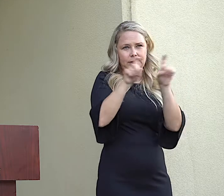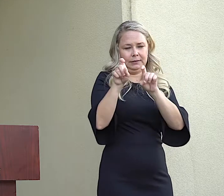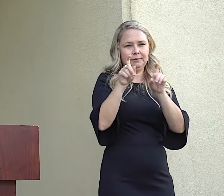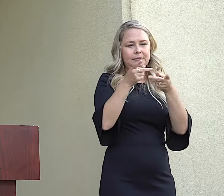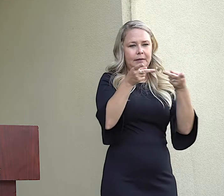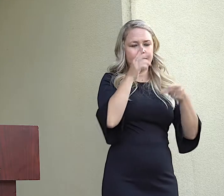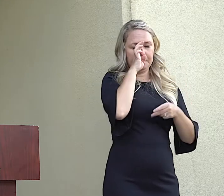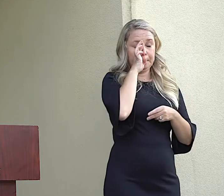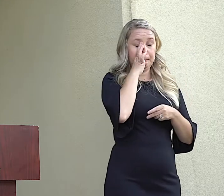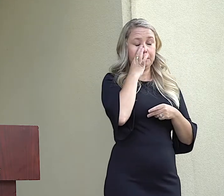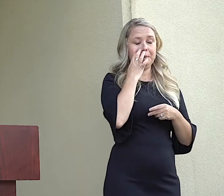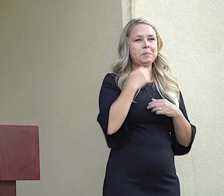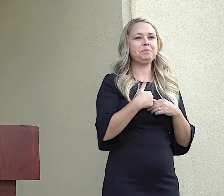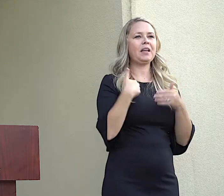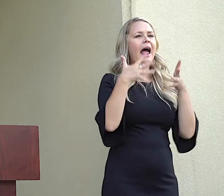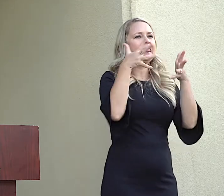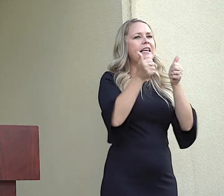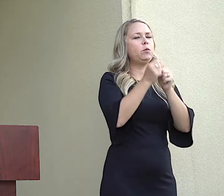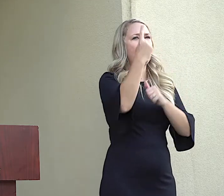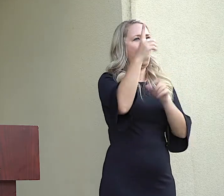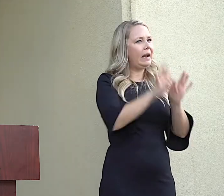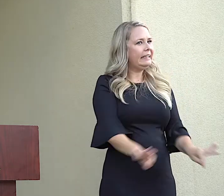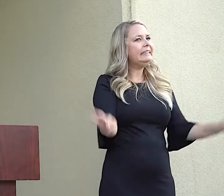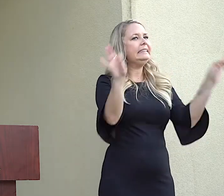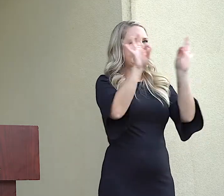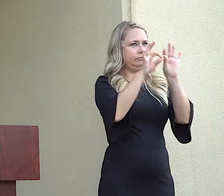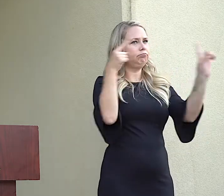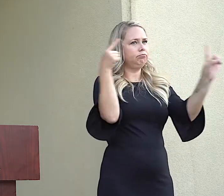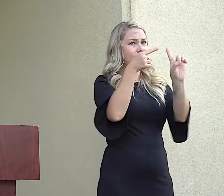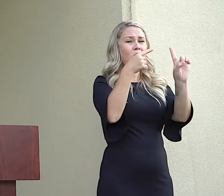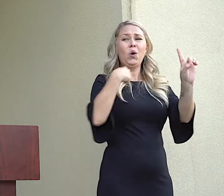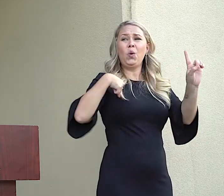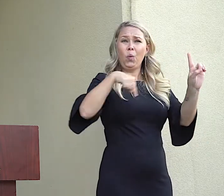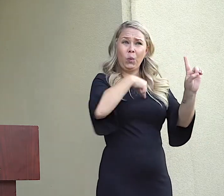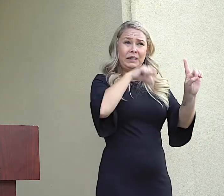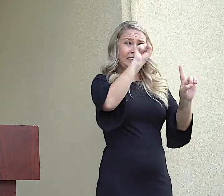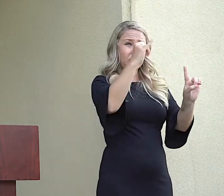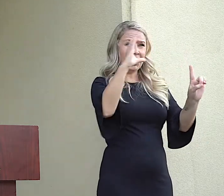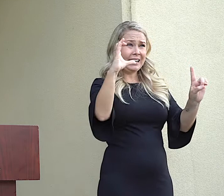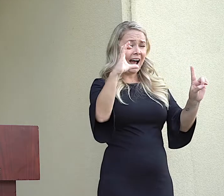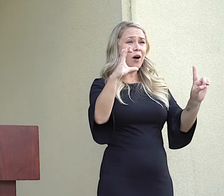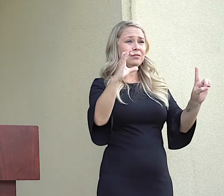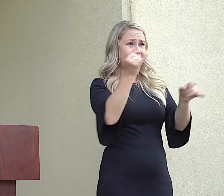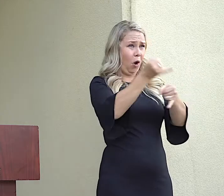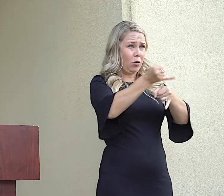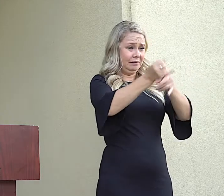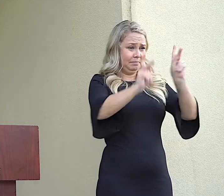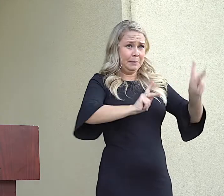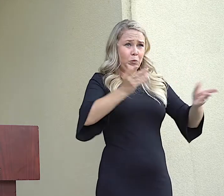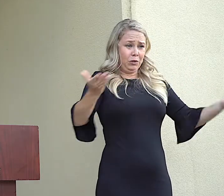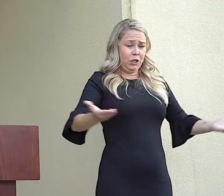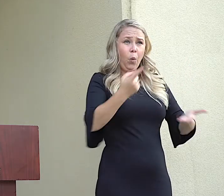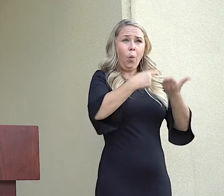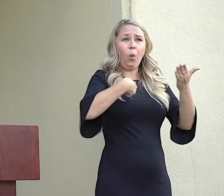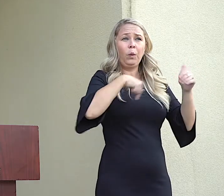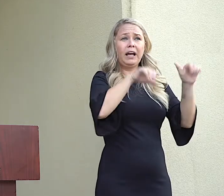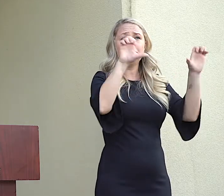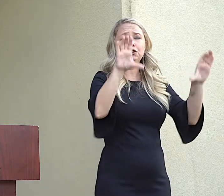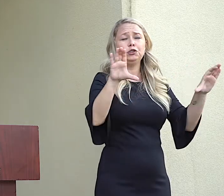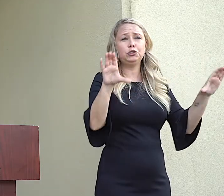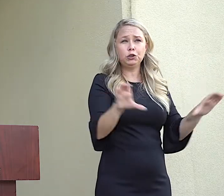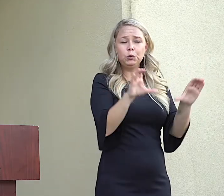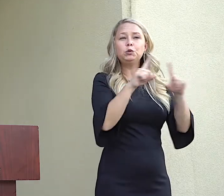I humbly leave you with one key action that we as St. Johns County residents can do, and that is